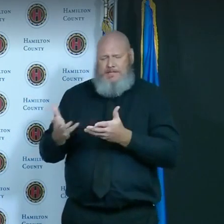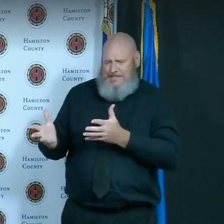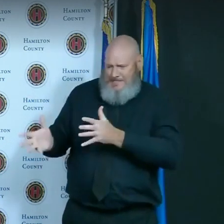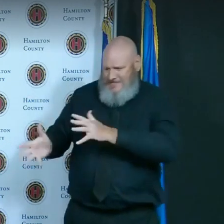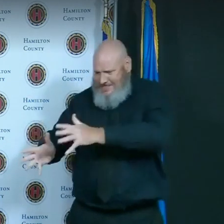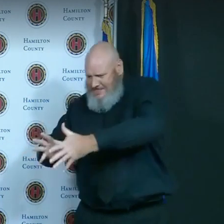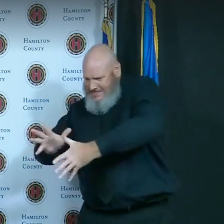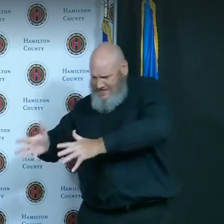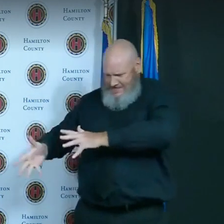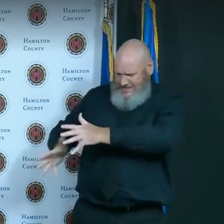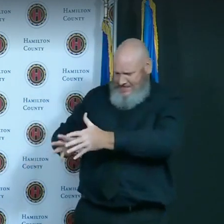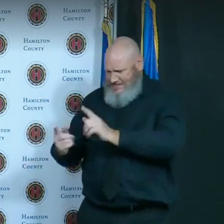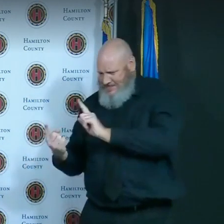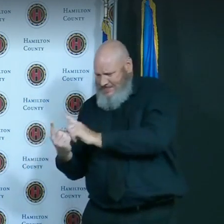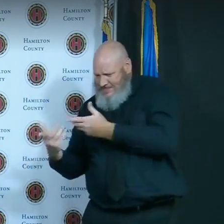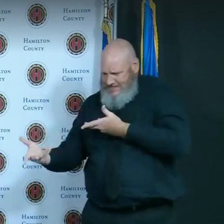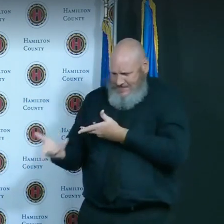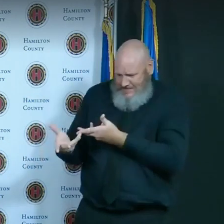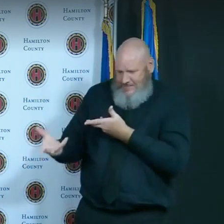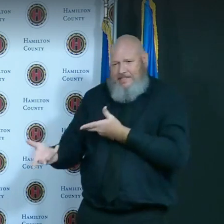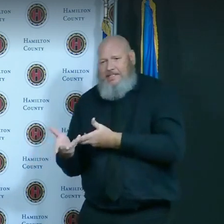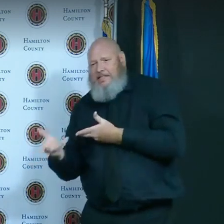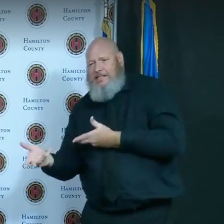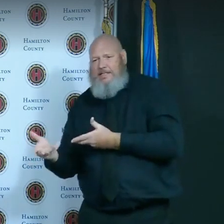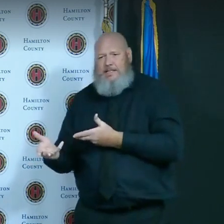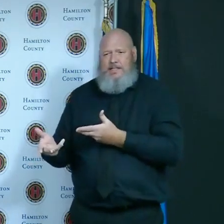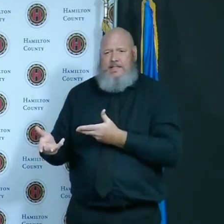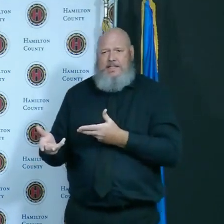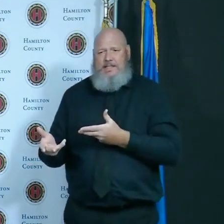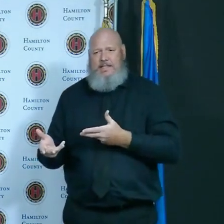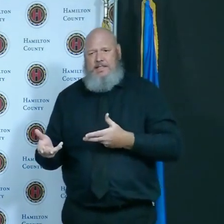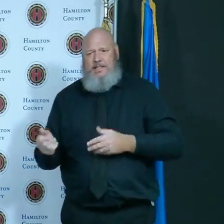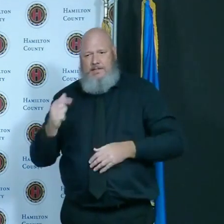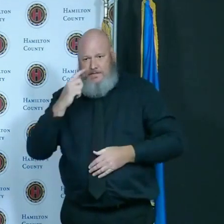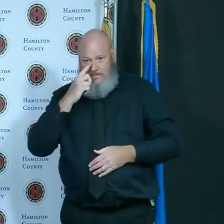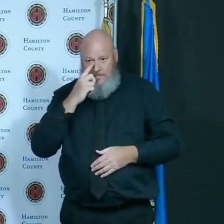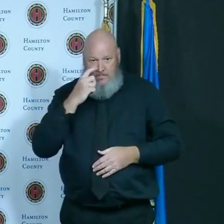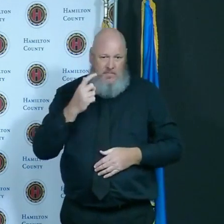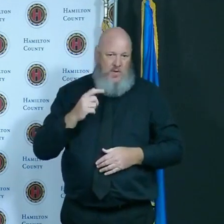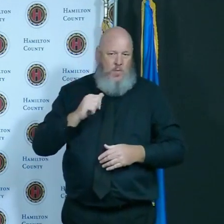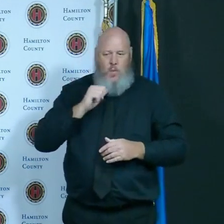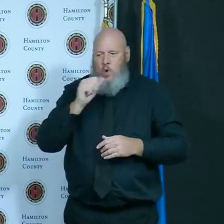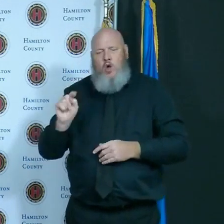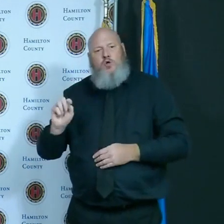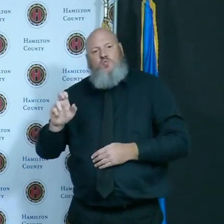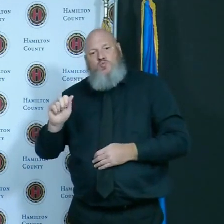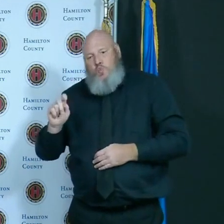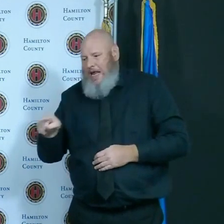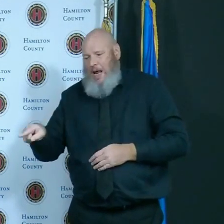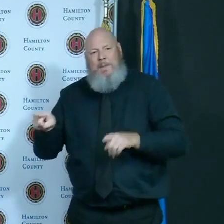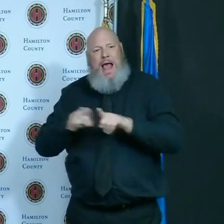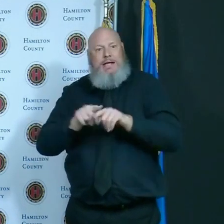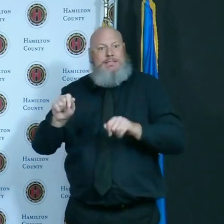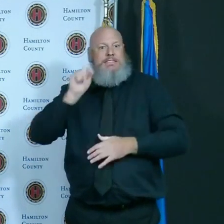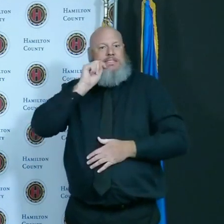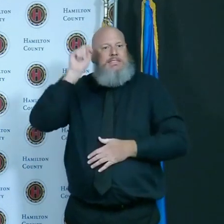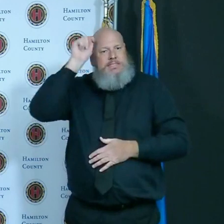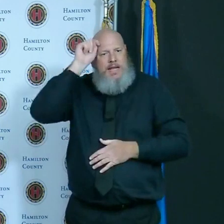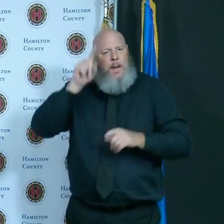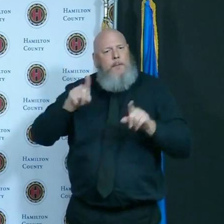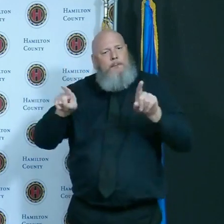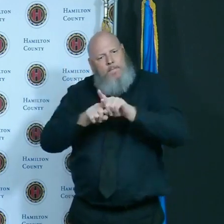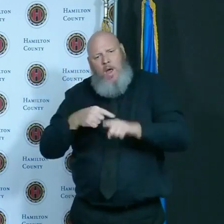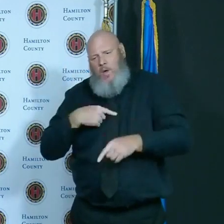humanely. Our only job as elected officials and leaders is to preserve the world we live